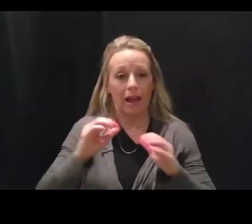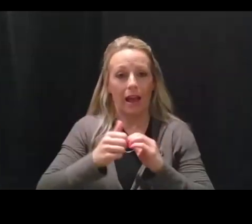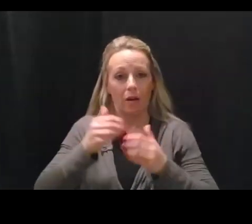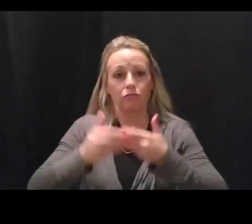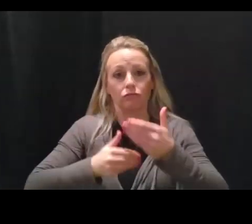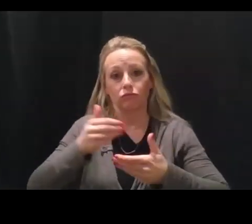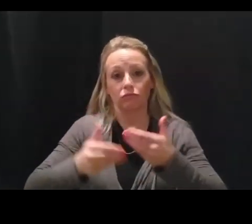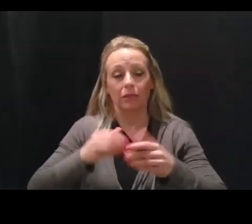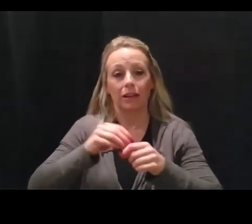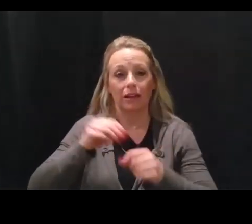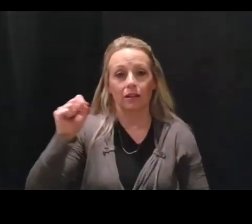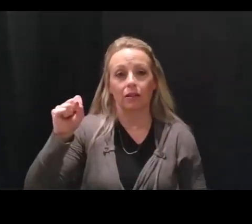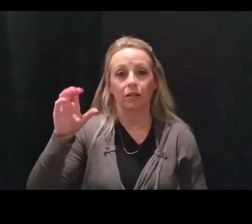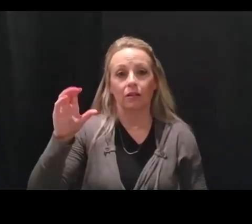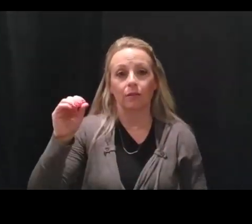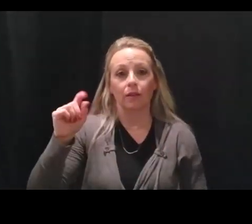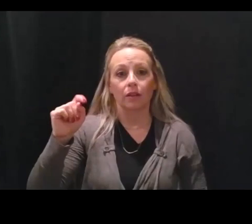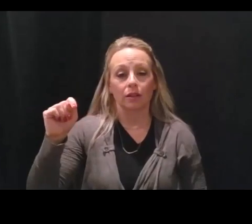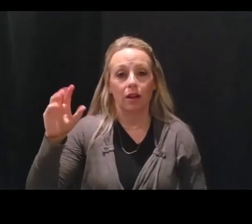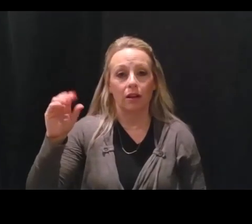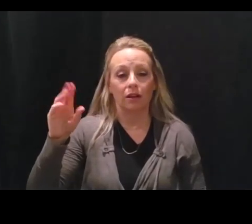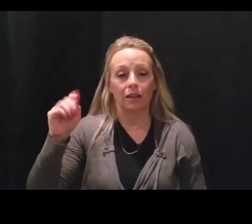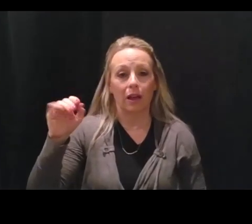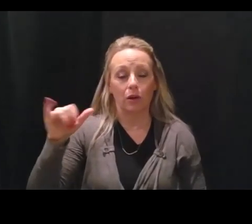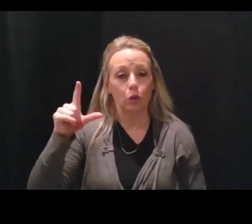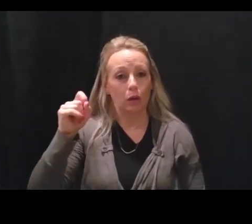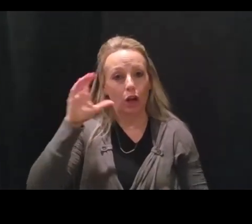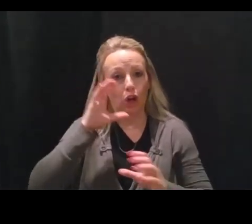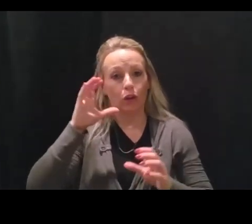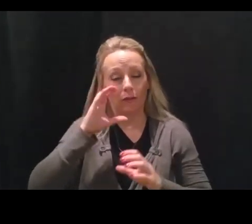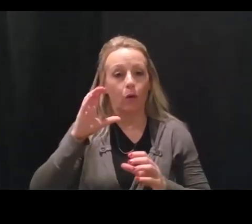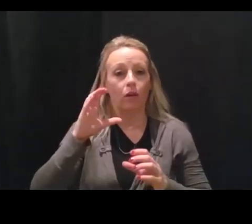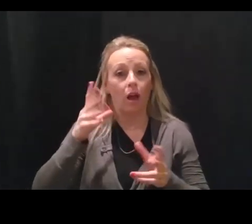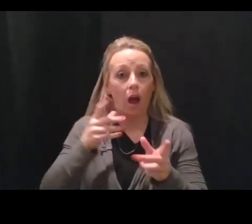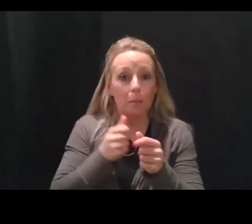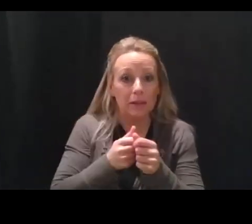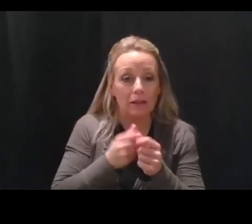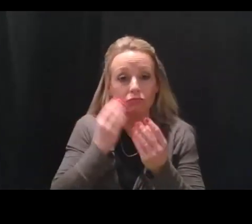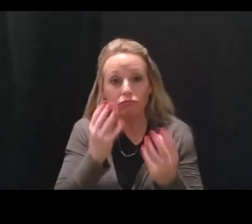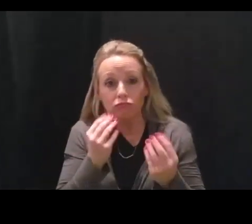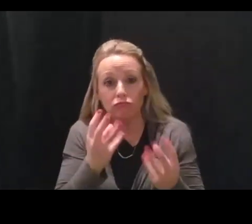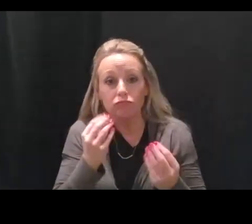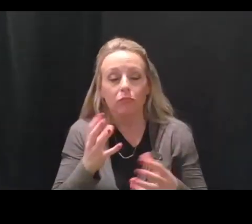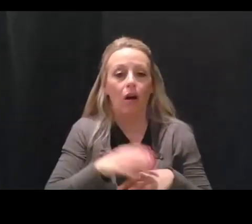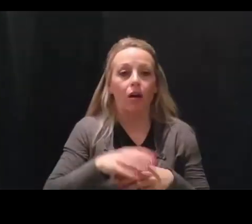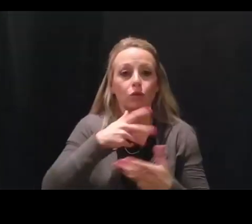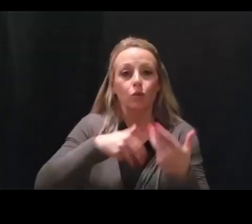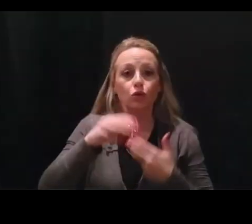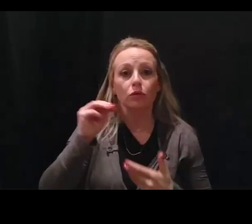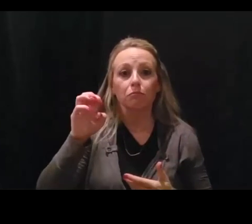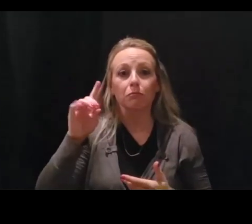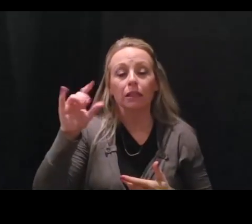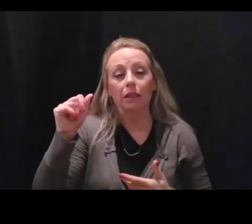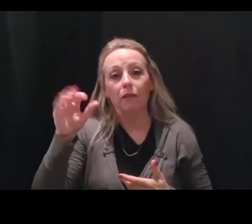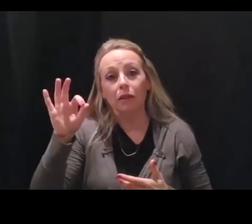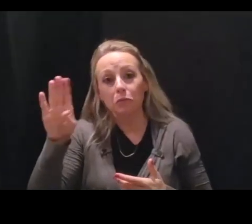Look for updates on news stations and newspapers and on our website and social media pages. We want to share this